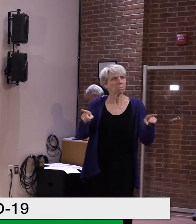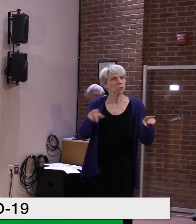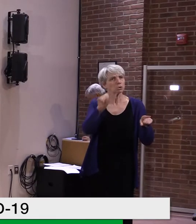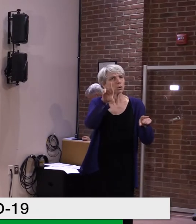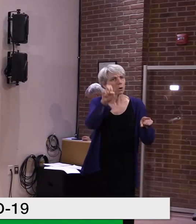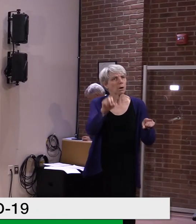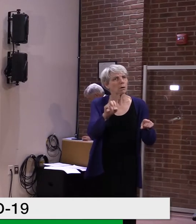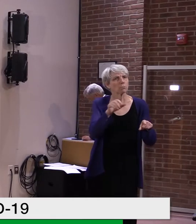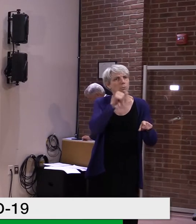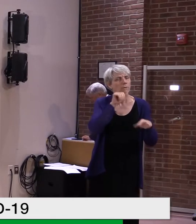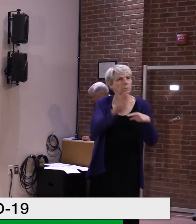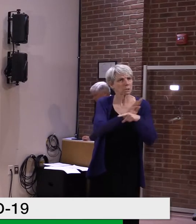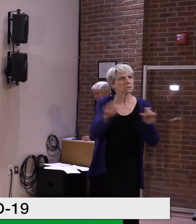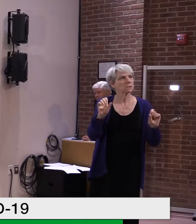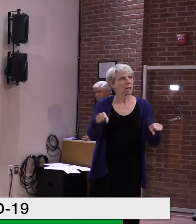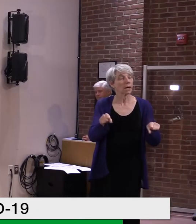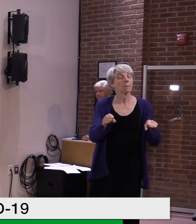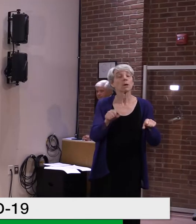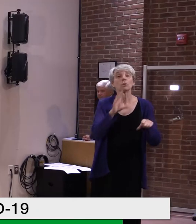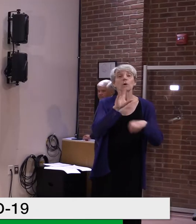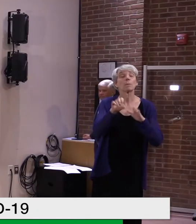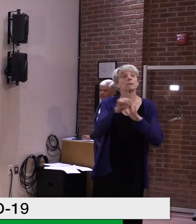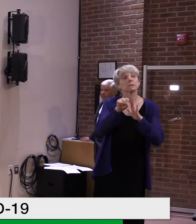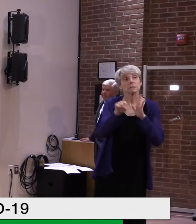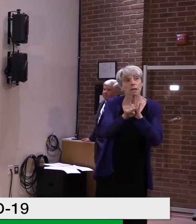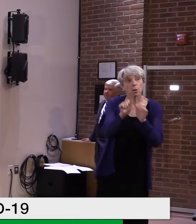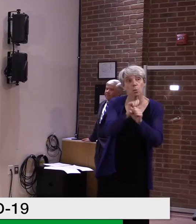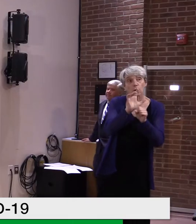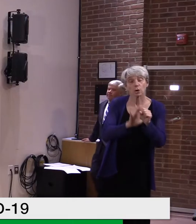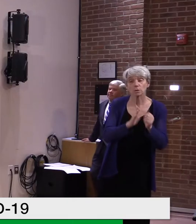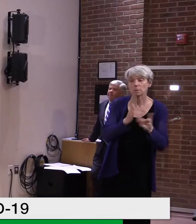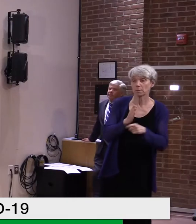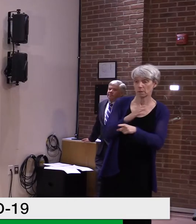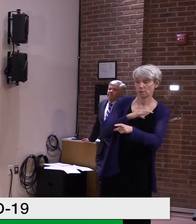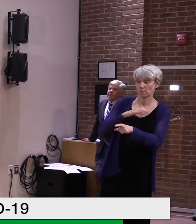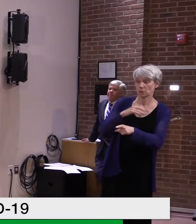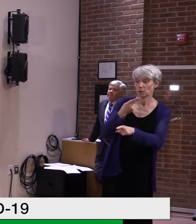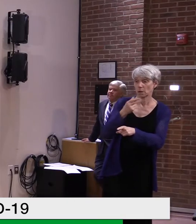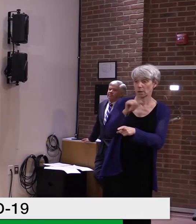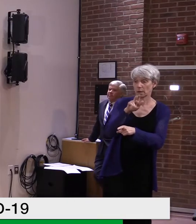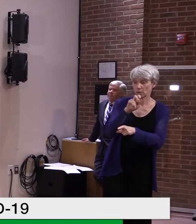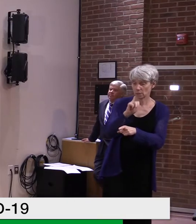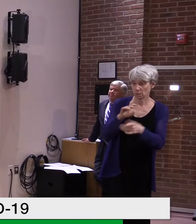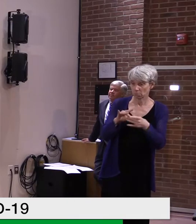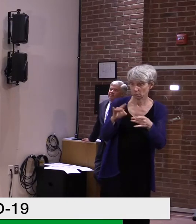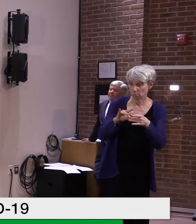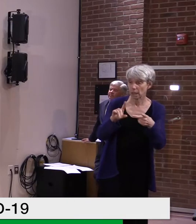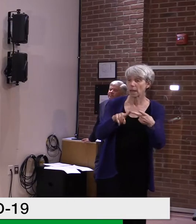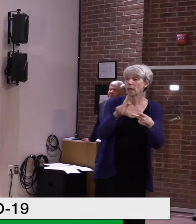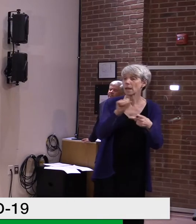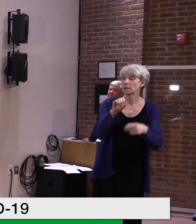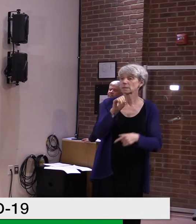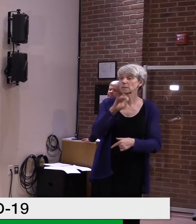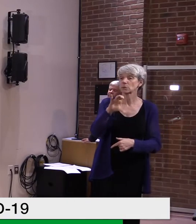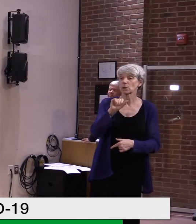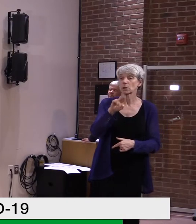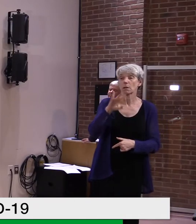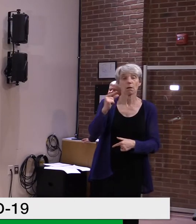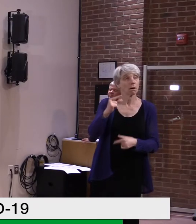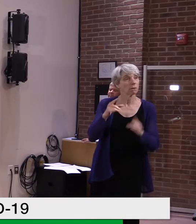employees, might ask Commissioner Harrington to comment, but also Secretary Young if she has any comments